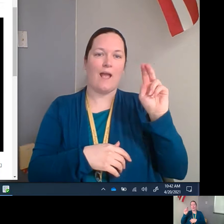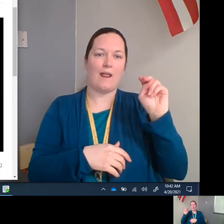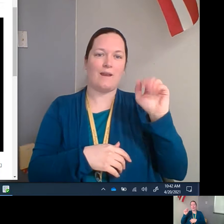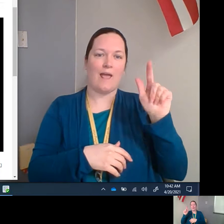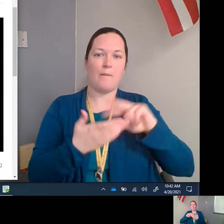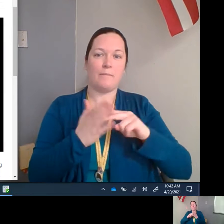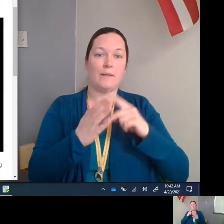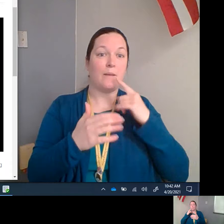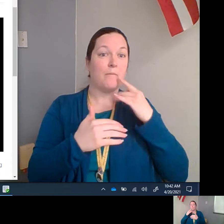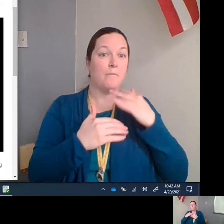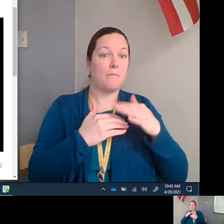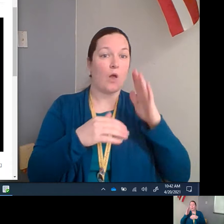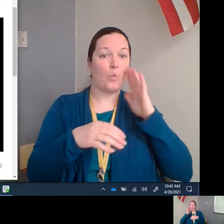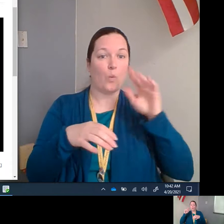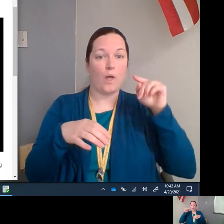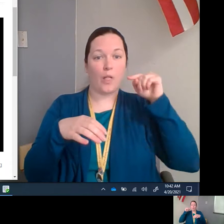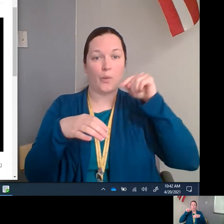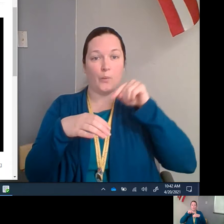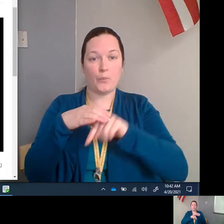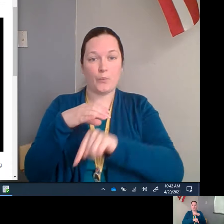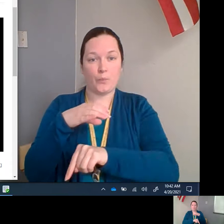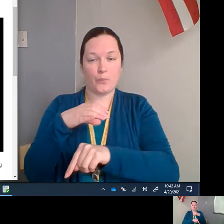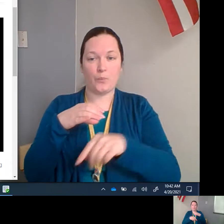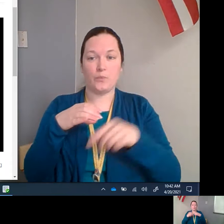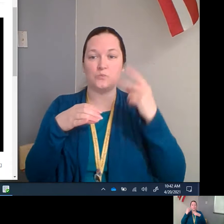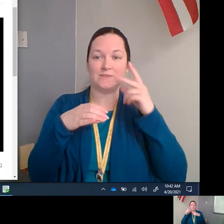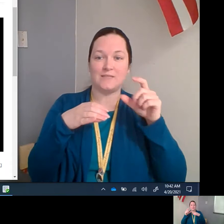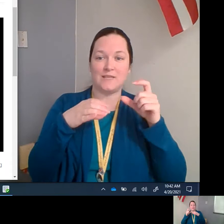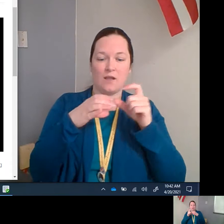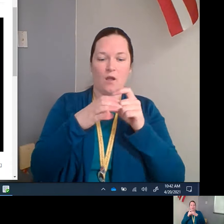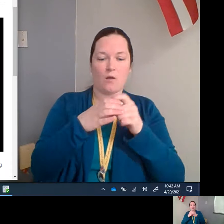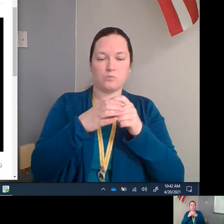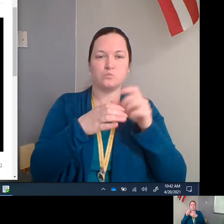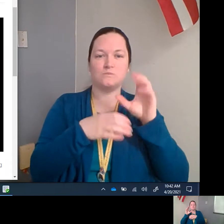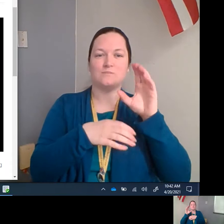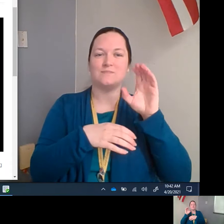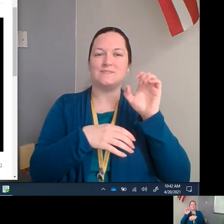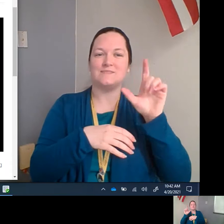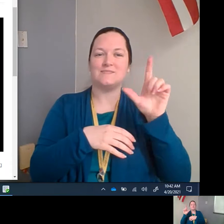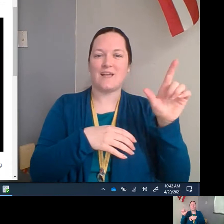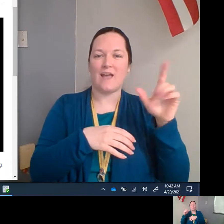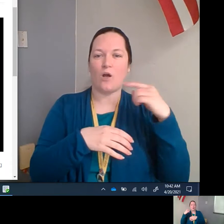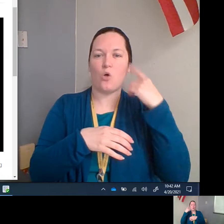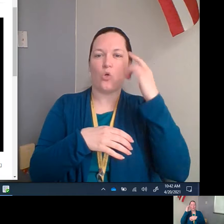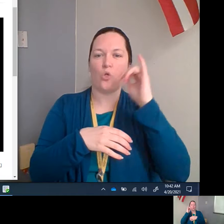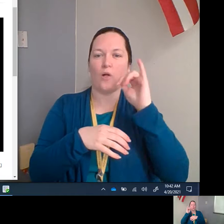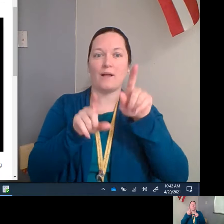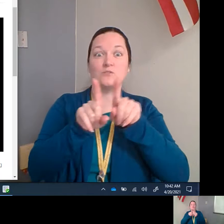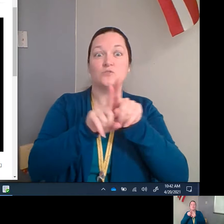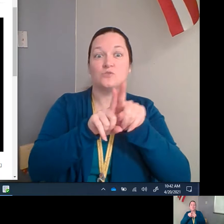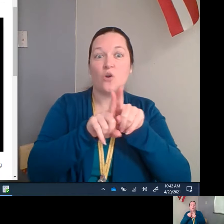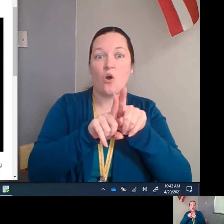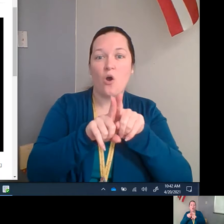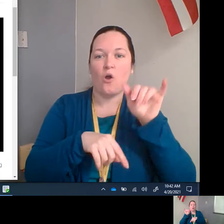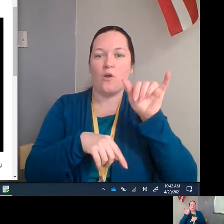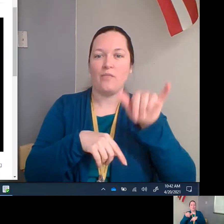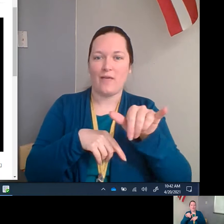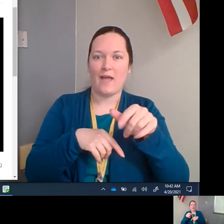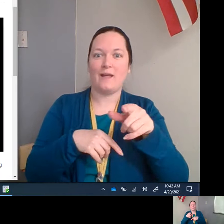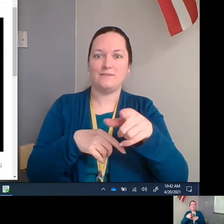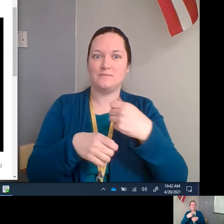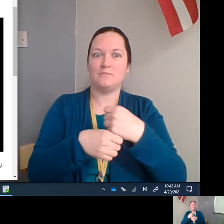it. But then you're going to have these osteocytes, which are these cells. This is a zoomed in version of it. They almost look like a star. And those are laying